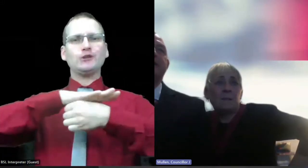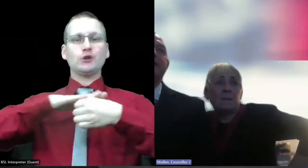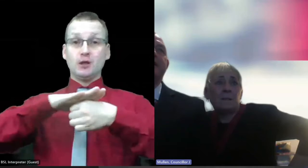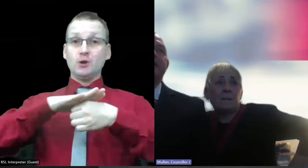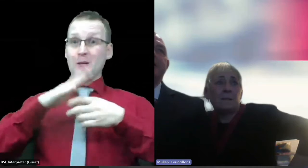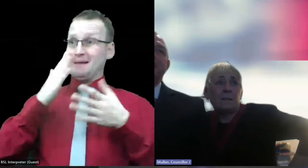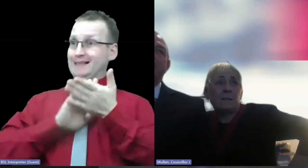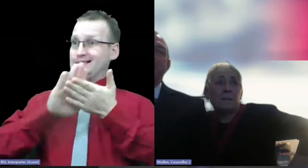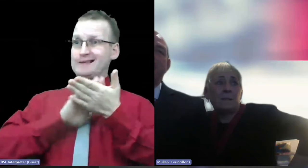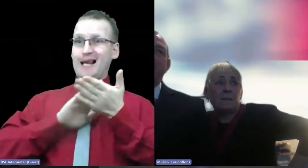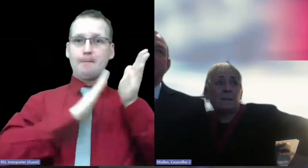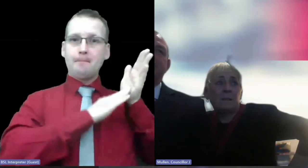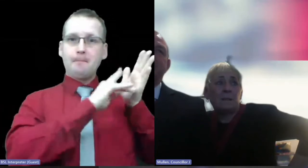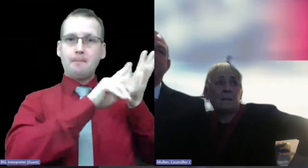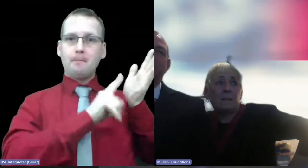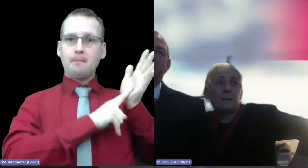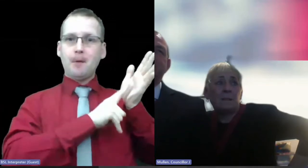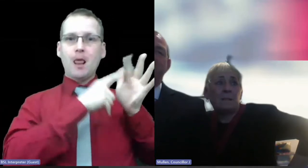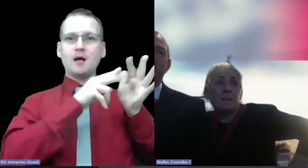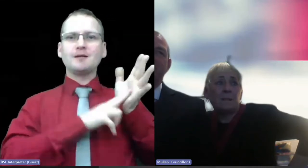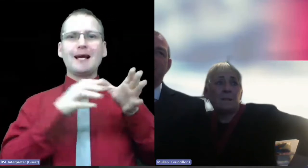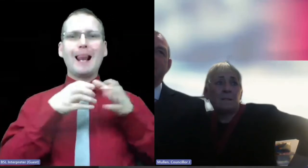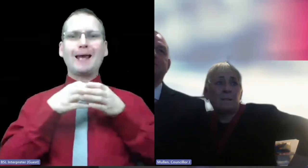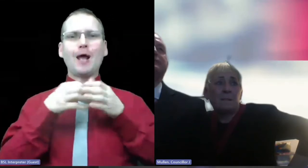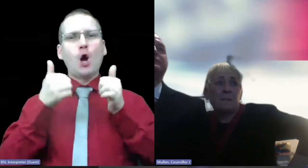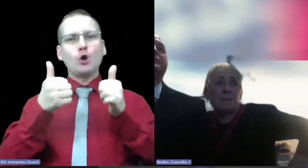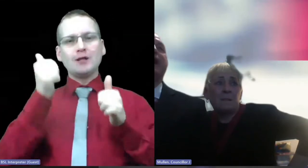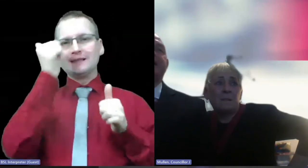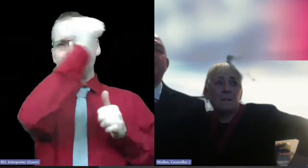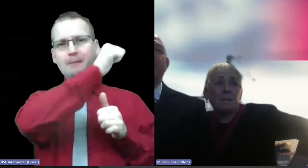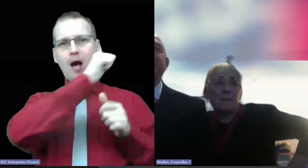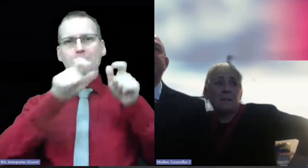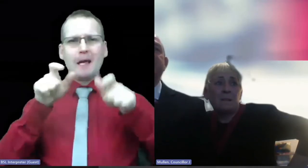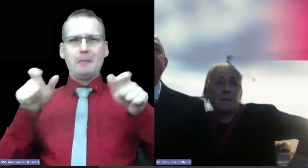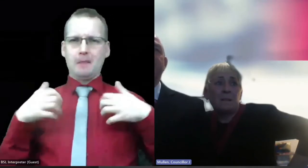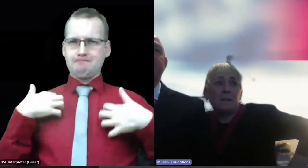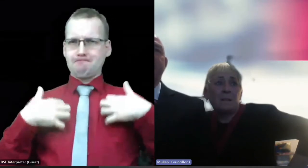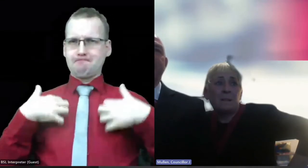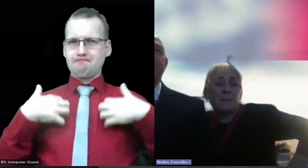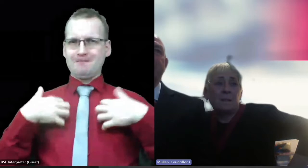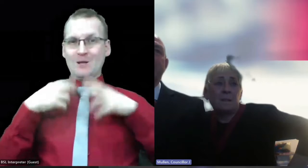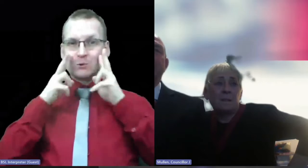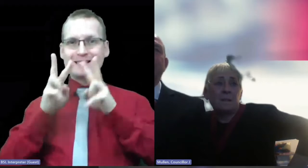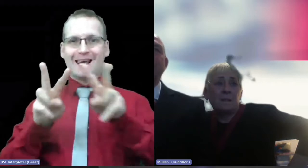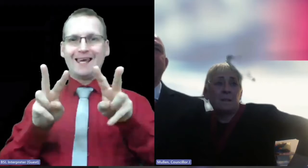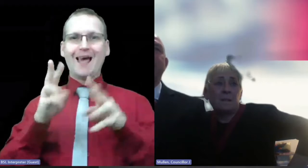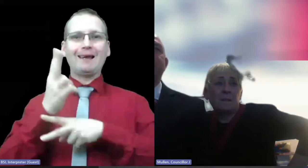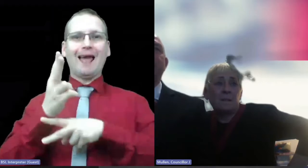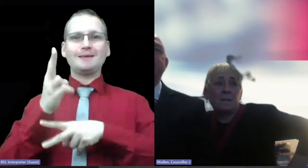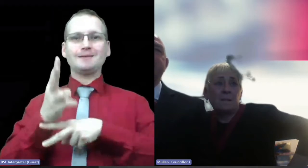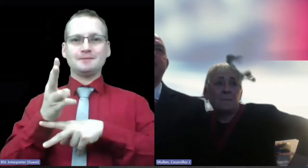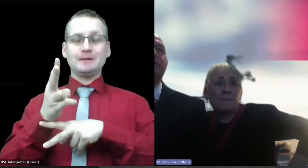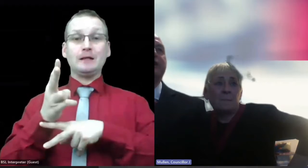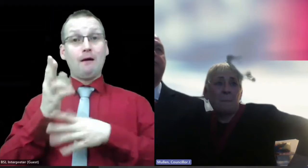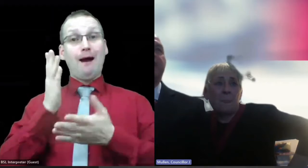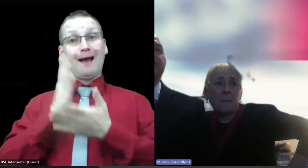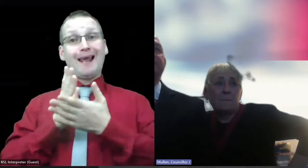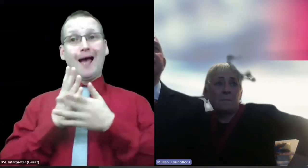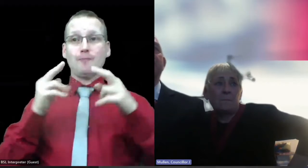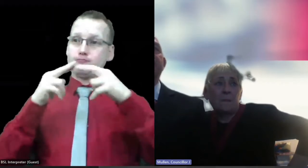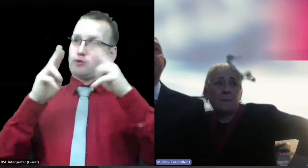like the Mullen clan are good, smart people. I can't wait to see them all again. But no doubt property and